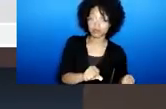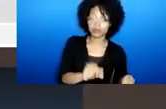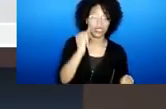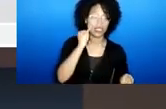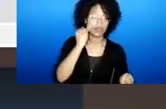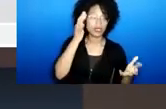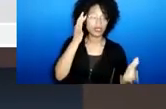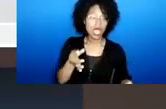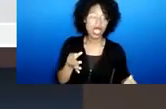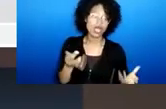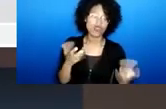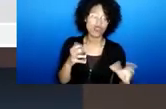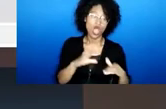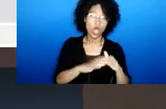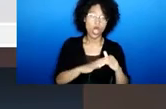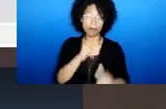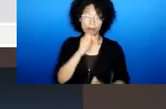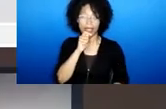to be on mic.